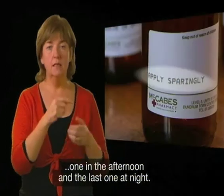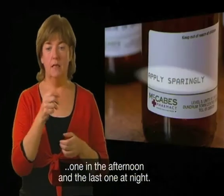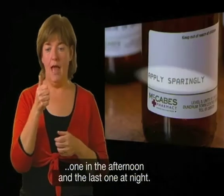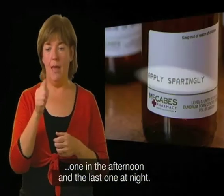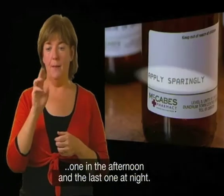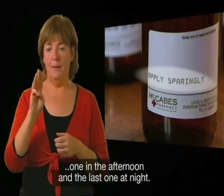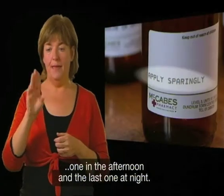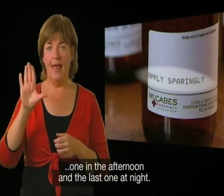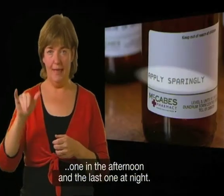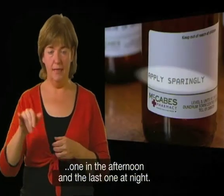one at night.